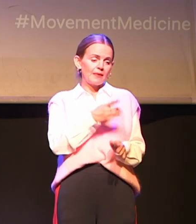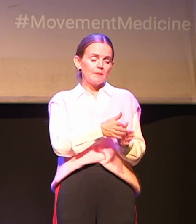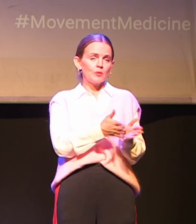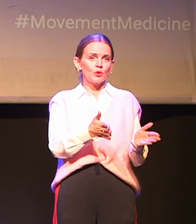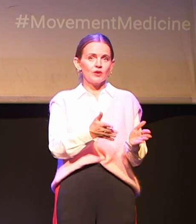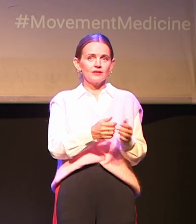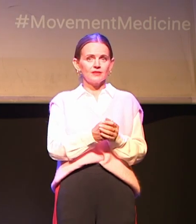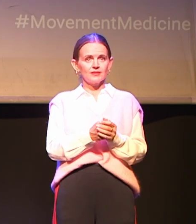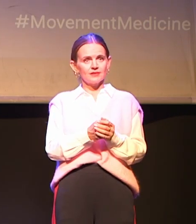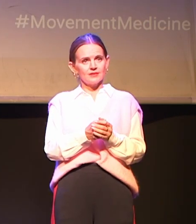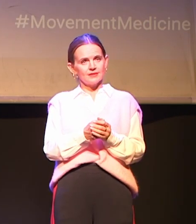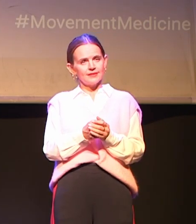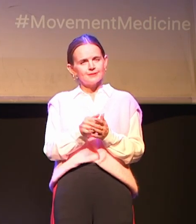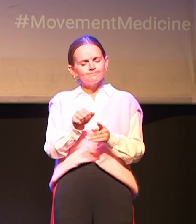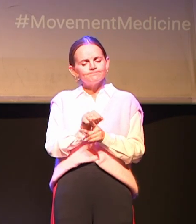restoration of relationship